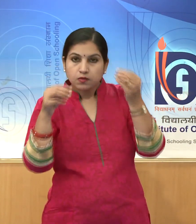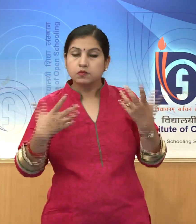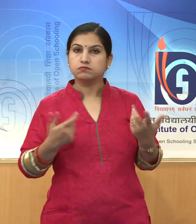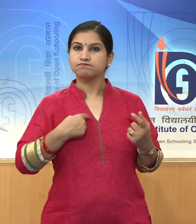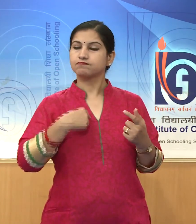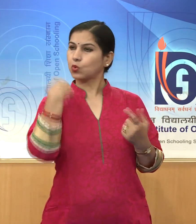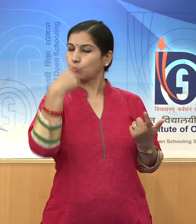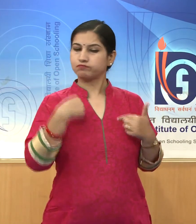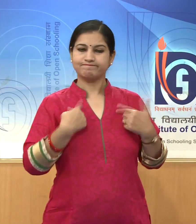their identity.